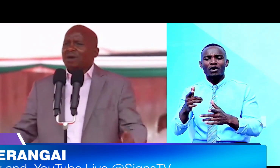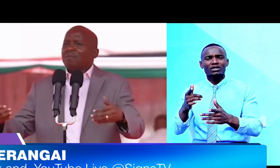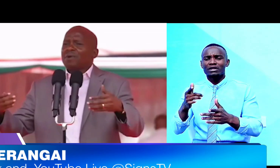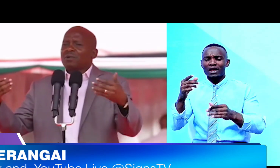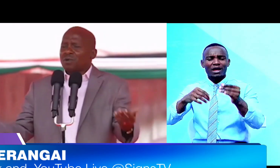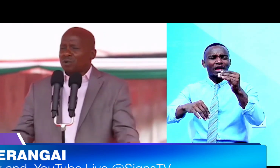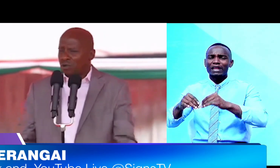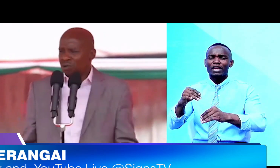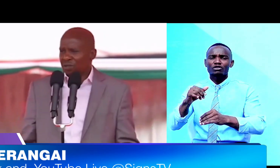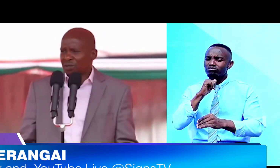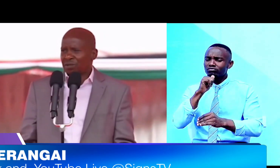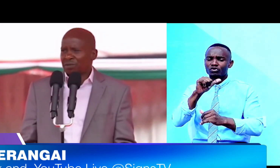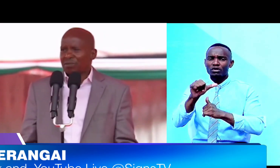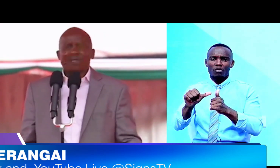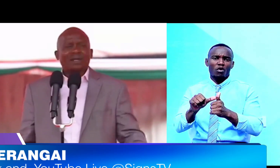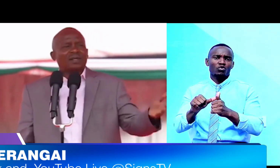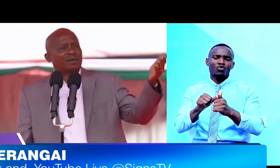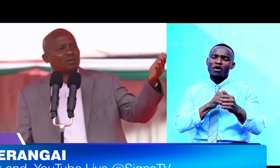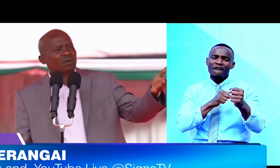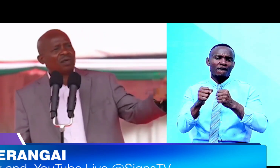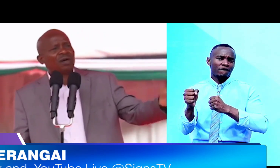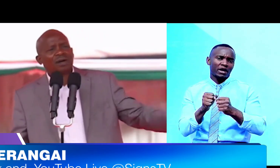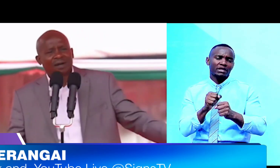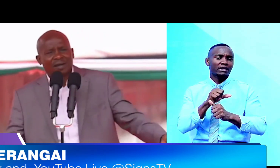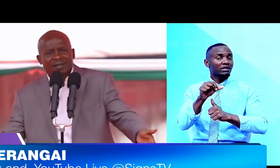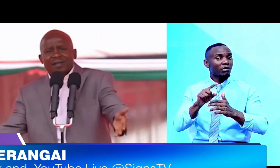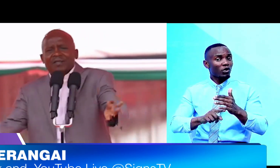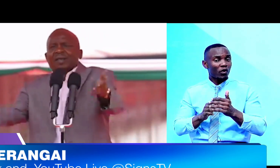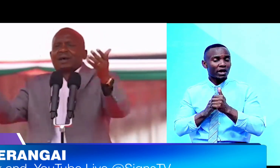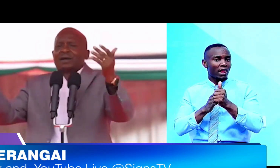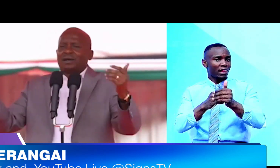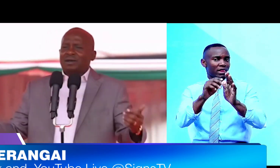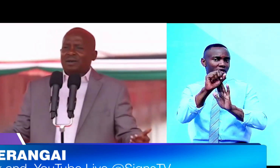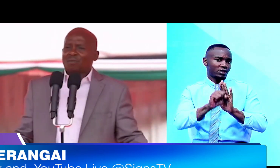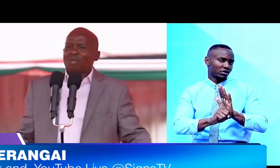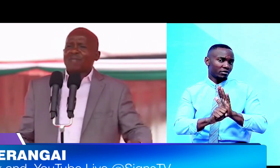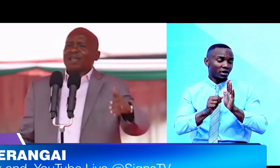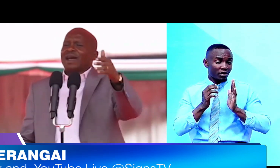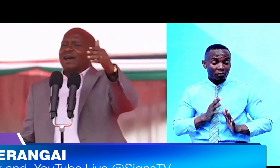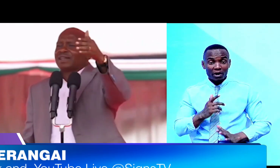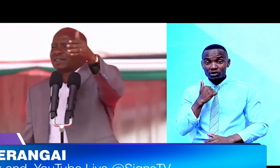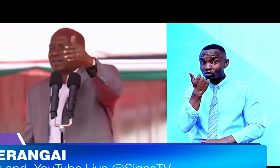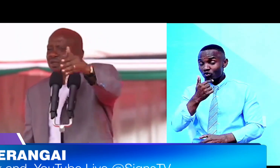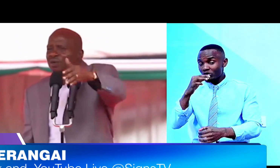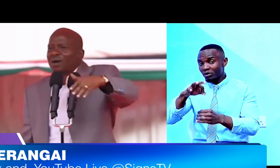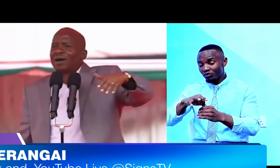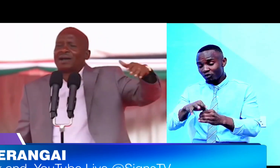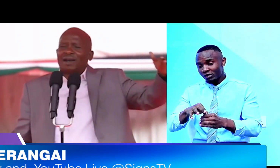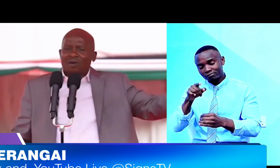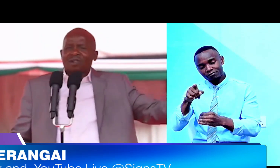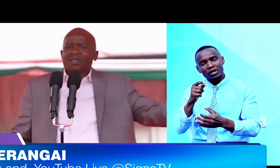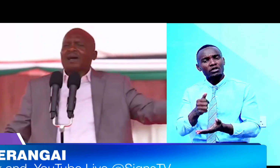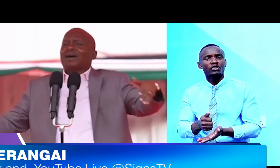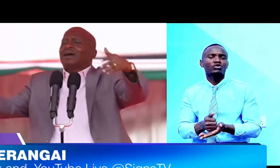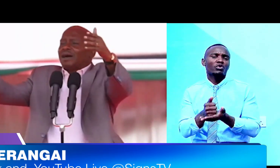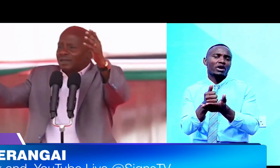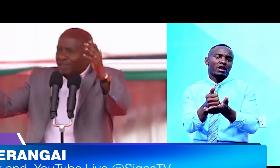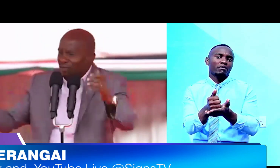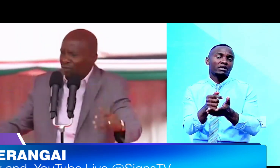mambo ya uongozi. Mwenye anachaguliwa anasaidia, mwenye hajachaguliwa anangojea atachaguliwa